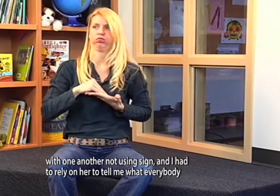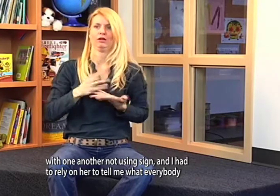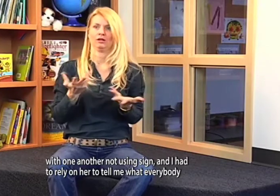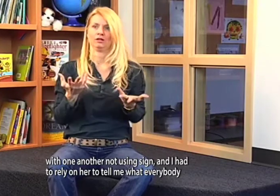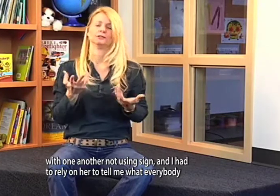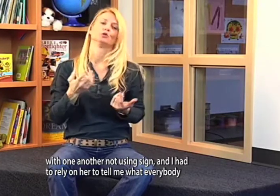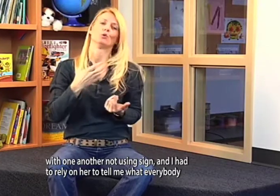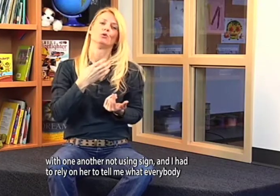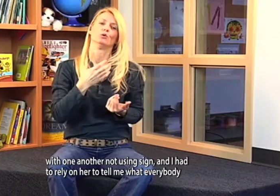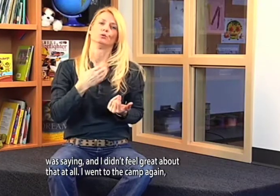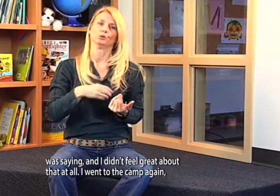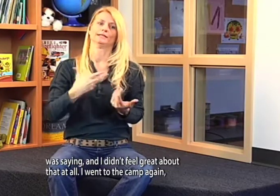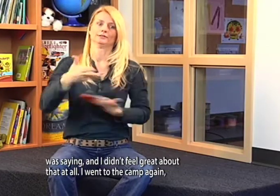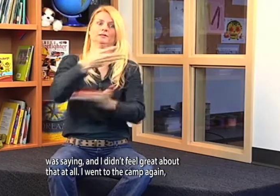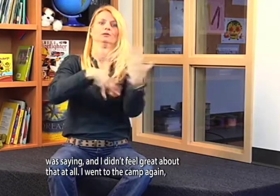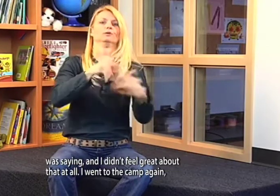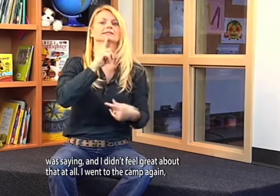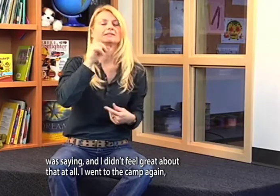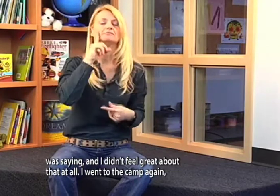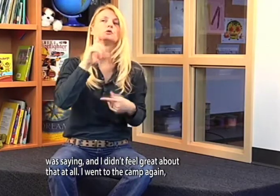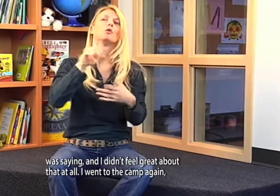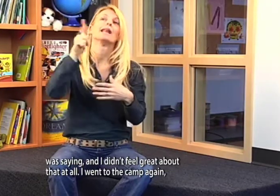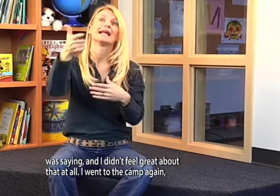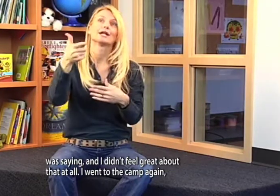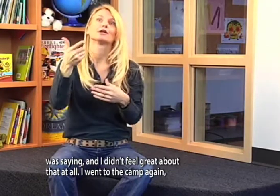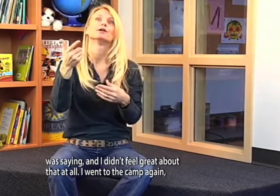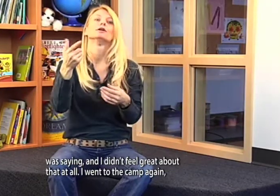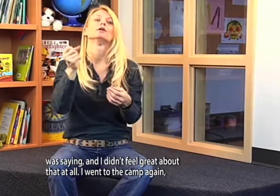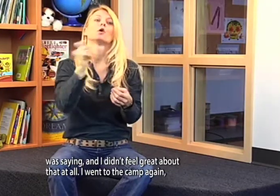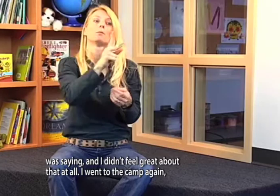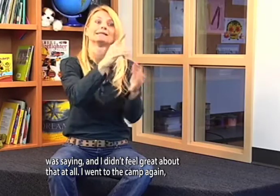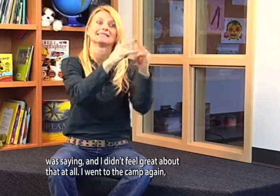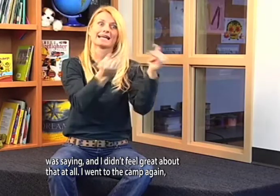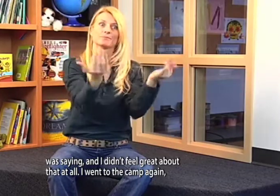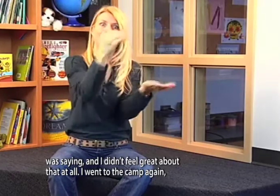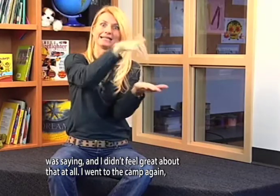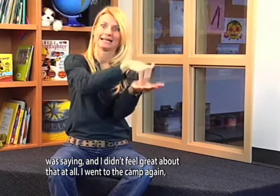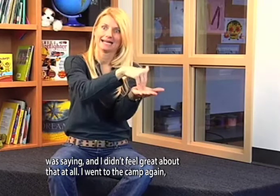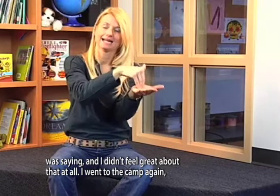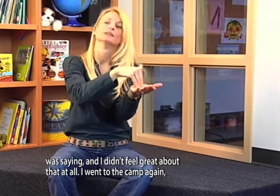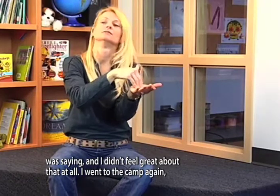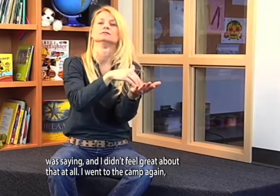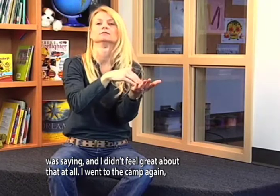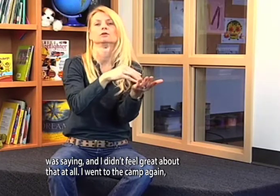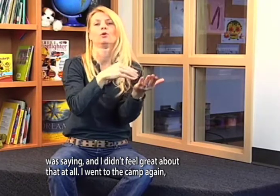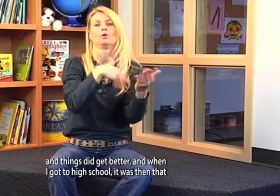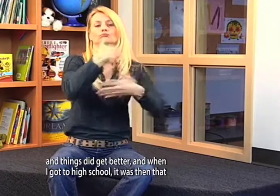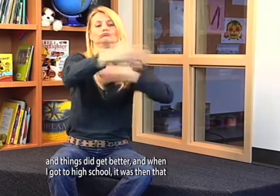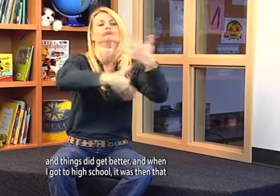what everybody was saying. And I didn't feel great about that at all. I went to the camp again, and things did get better.